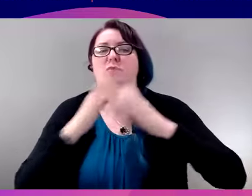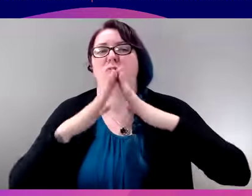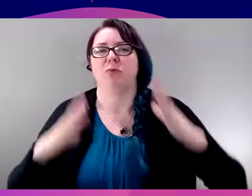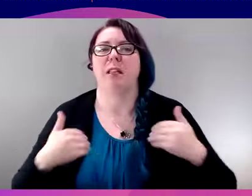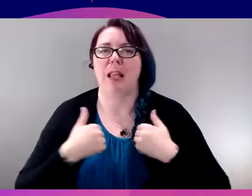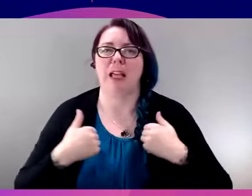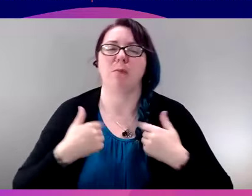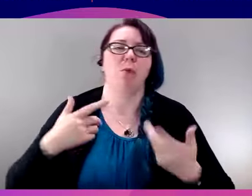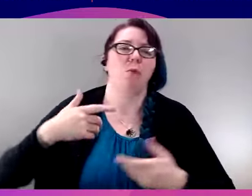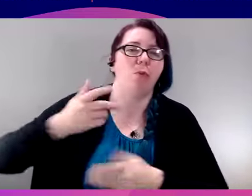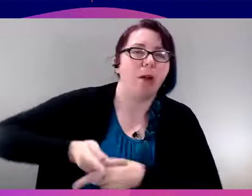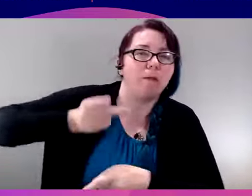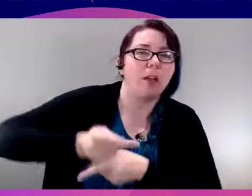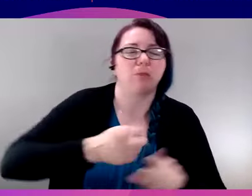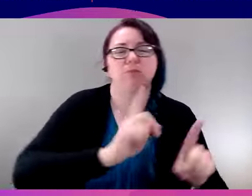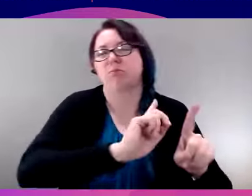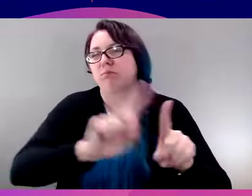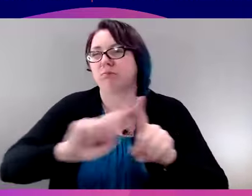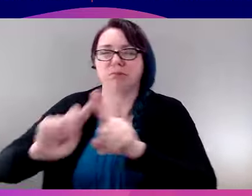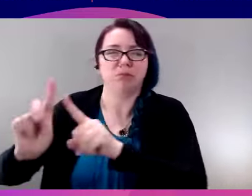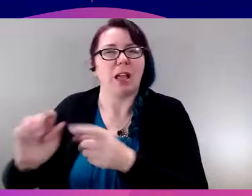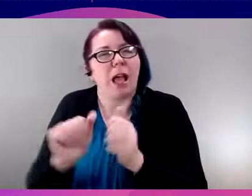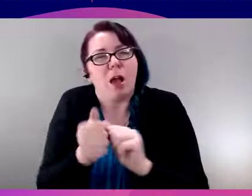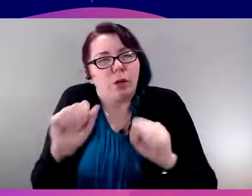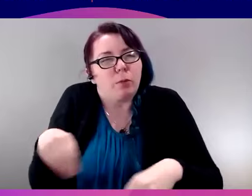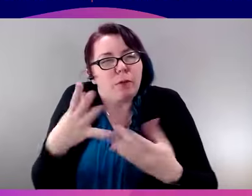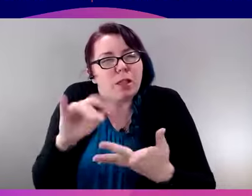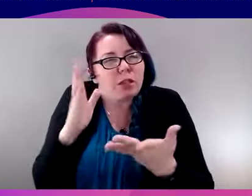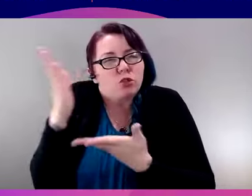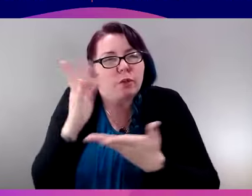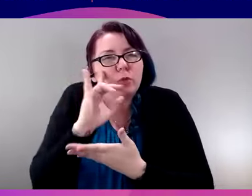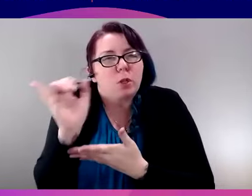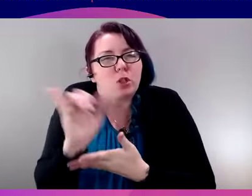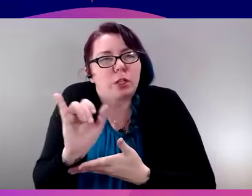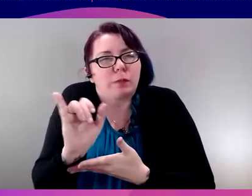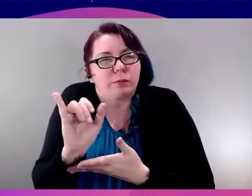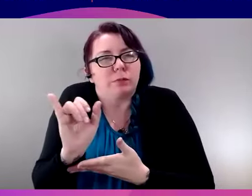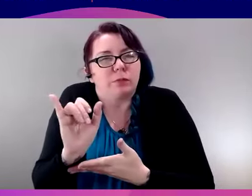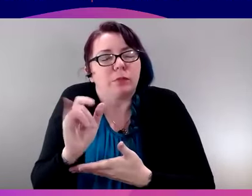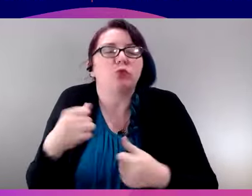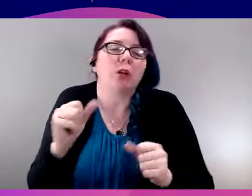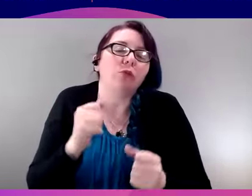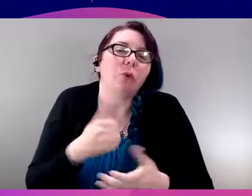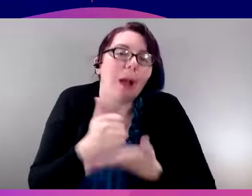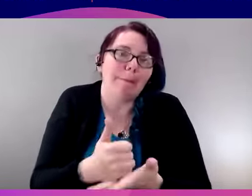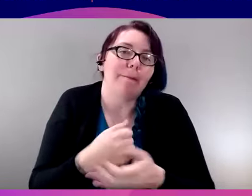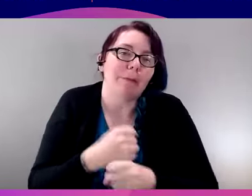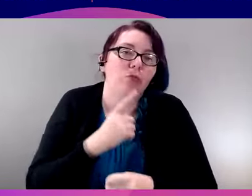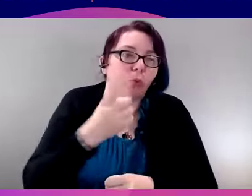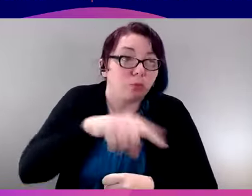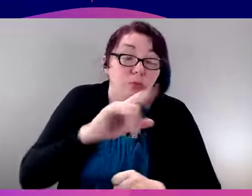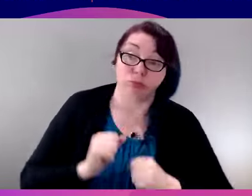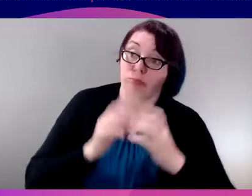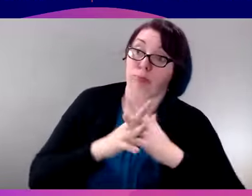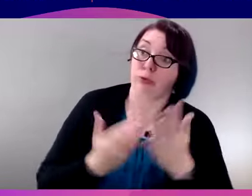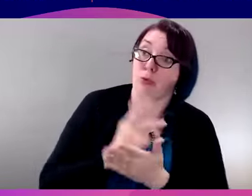to implement co-sheltering and animal offsite safekeeping programs a little bit easier. Finally, the resource section of